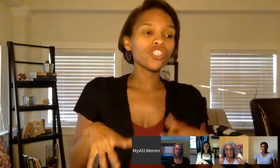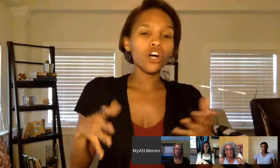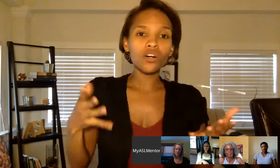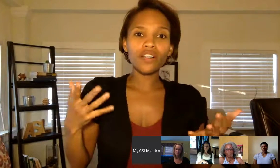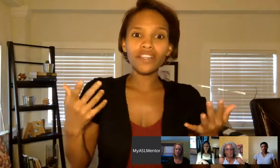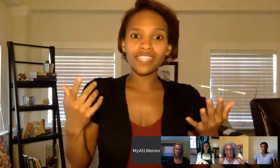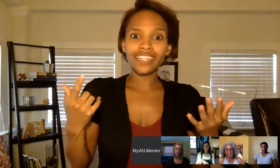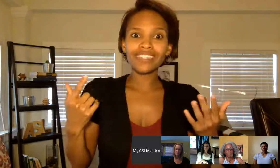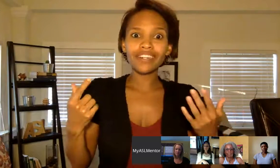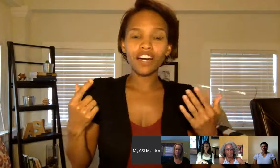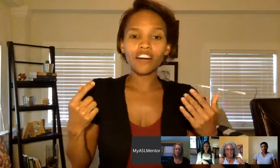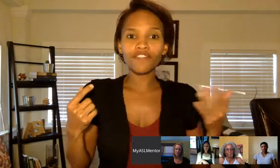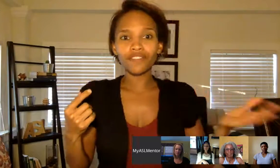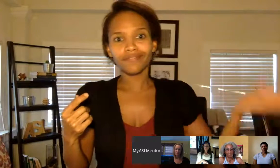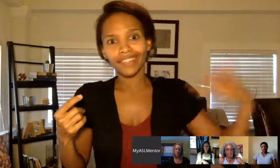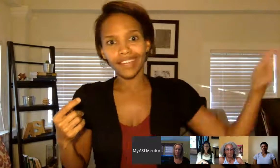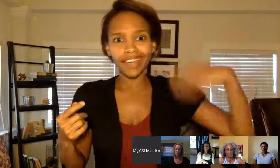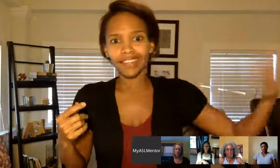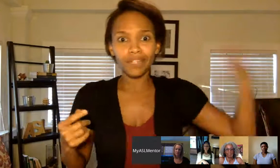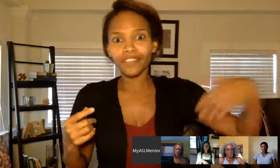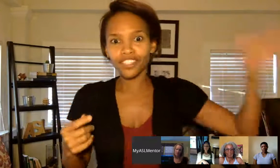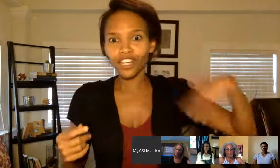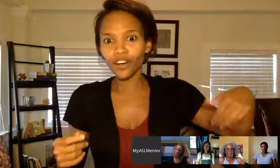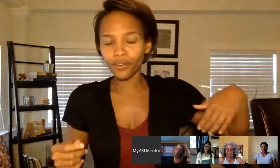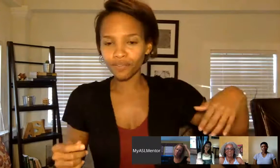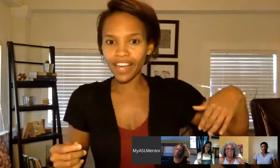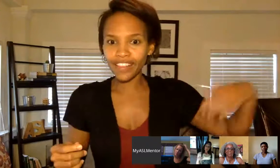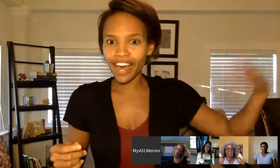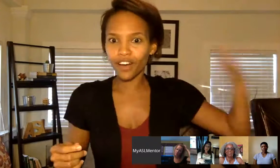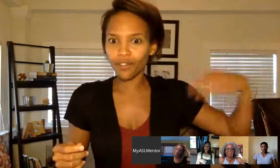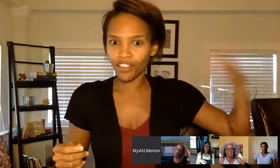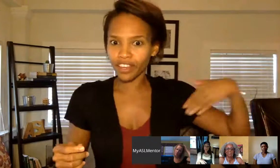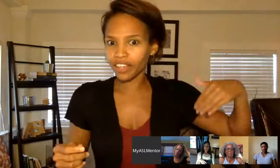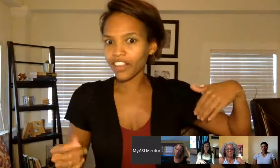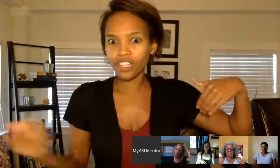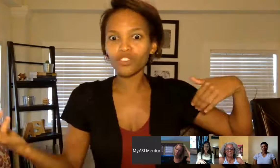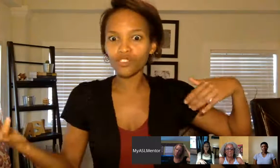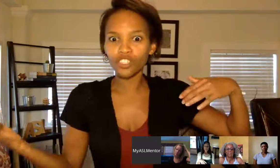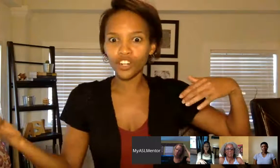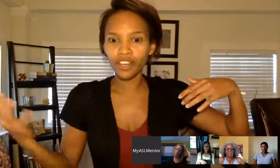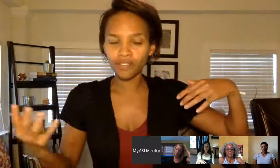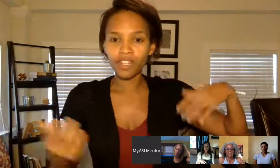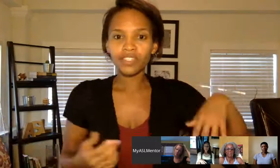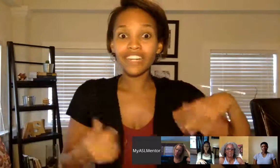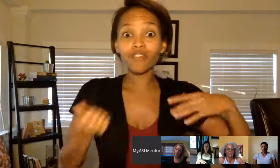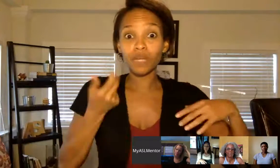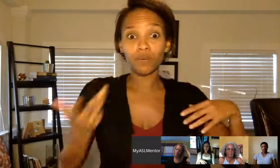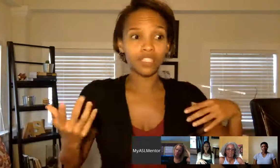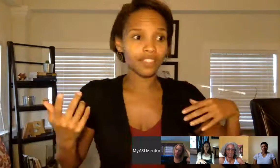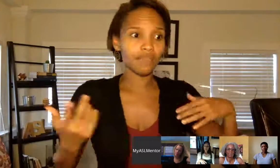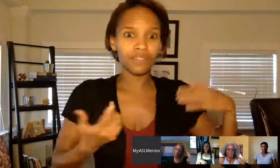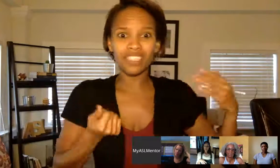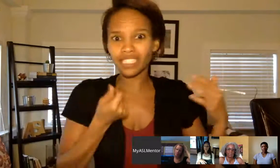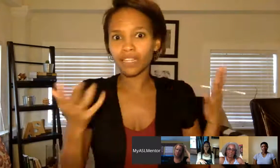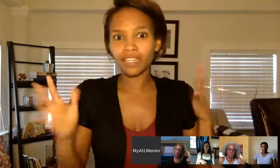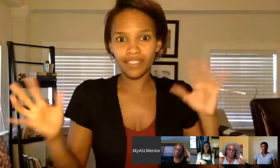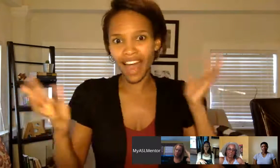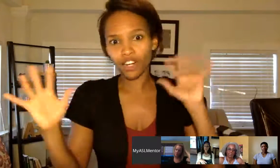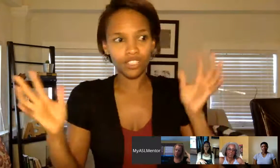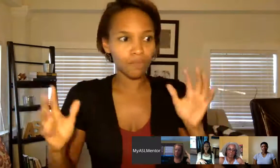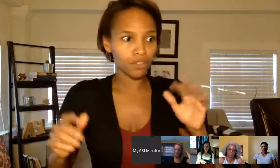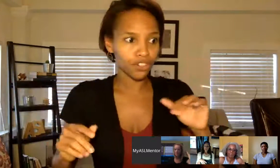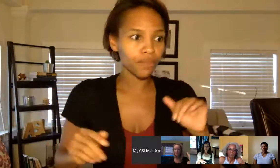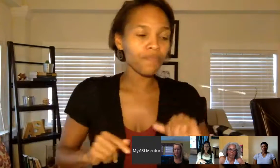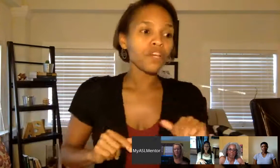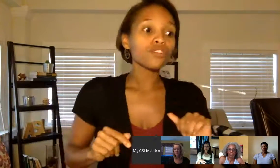I saw this idea of, hey, come here, let's go, that whole thing, and I thought that was really great. Several people did something that